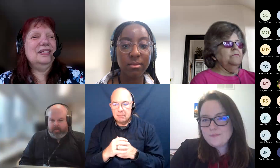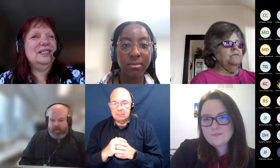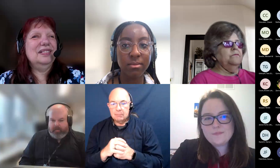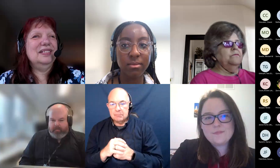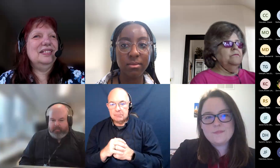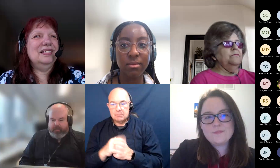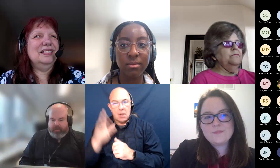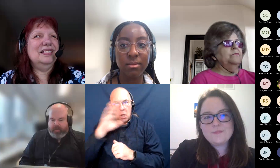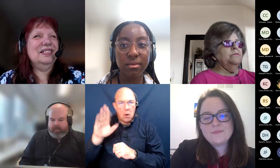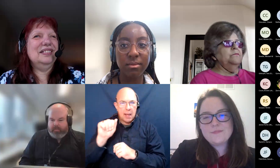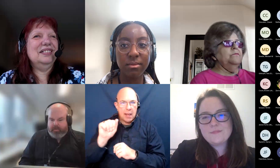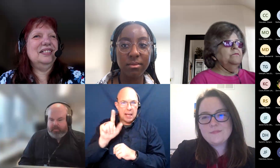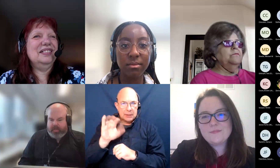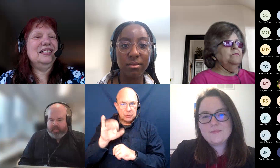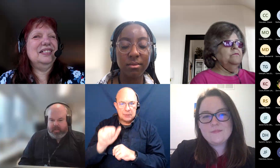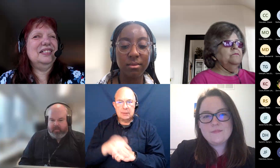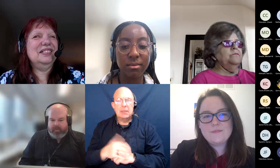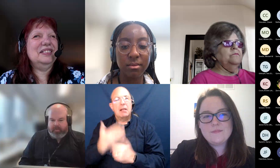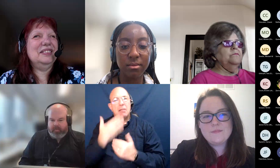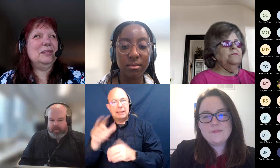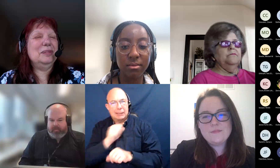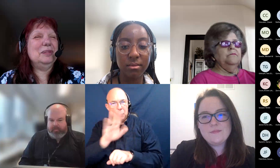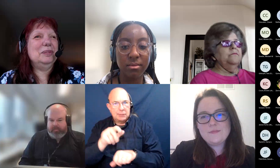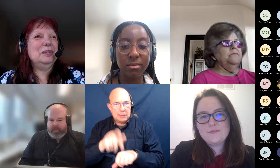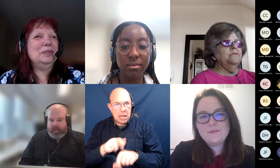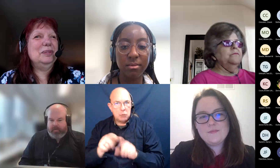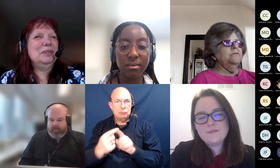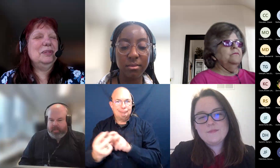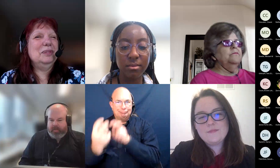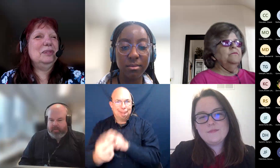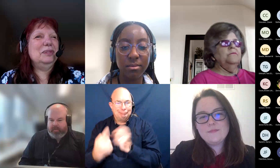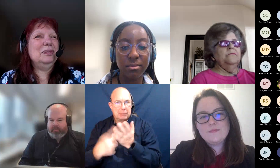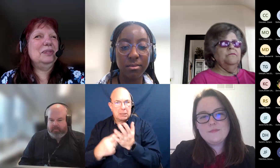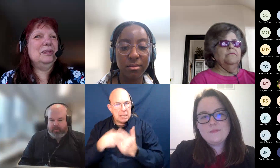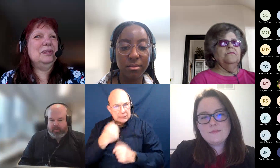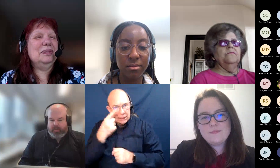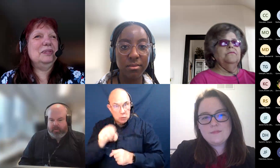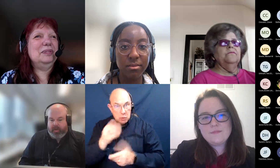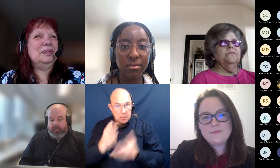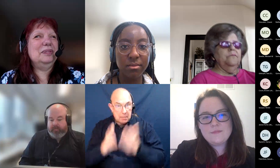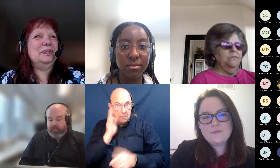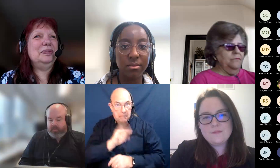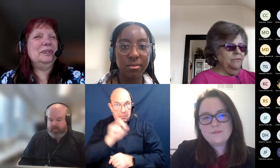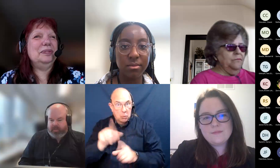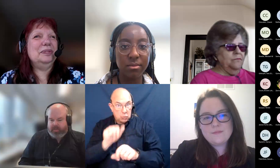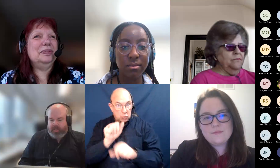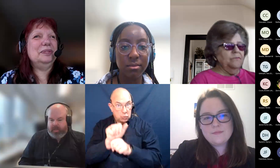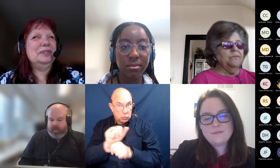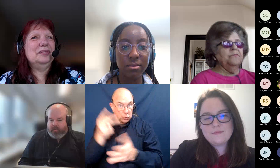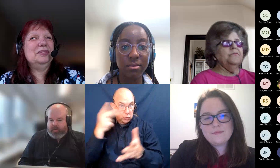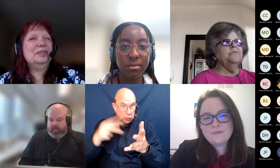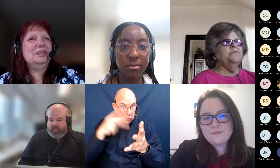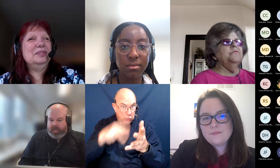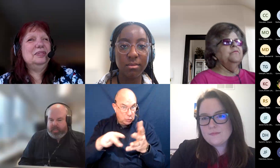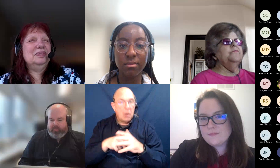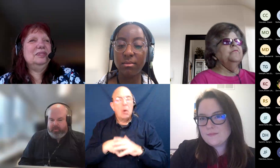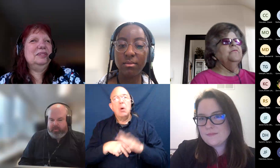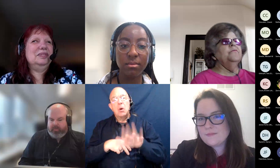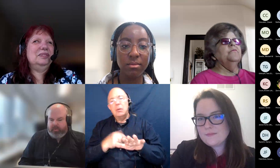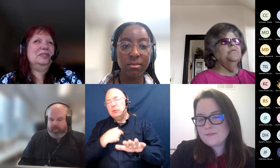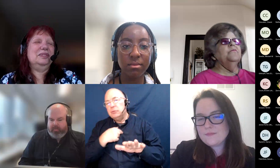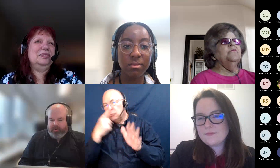Hi, Alicia. Thanks so much for taking the time to meet with me. I understand you'll be able to return to the office in 2 weeks, and I wanted to